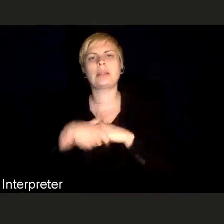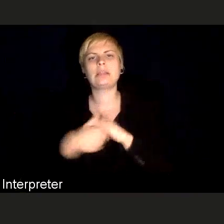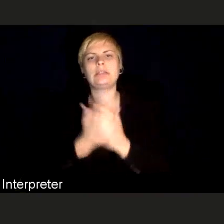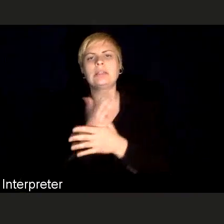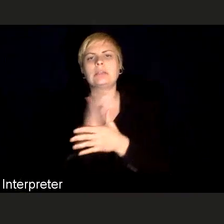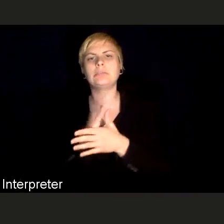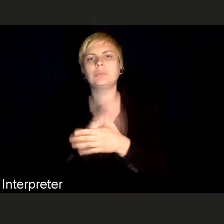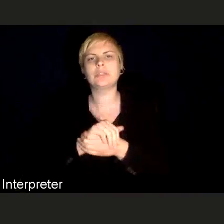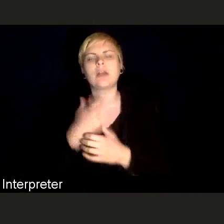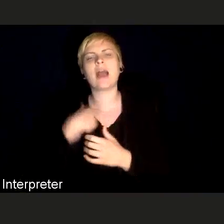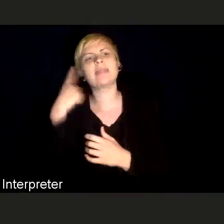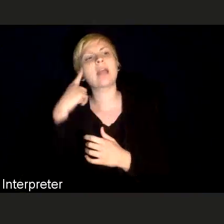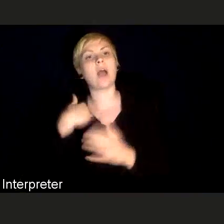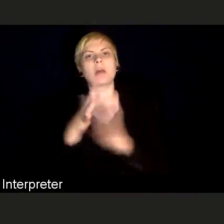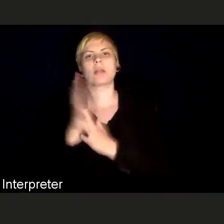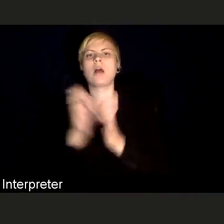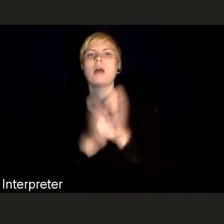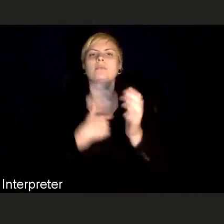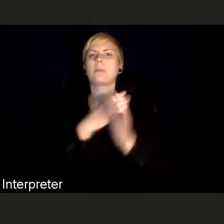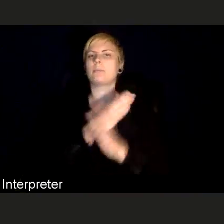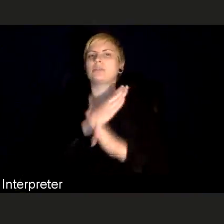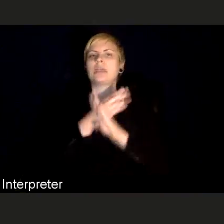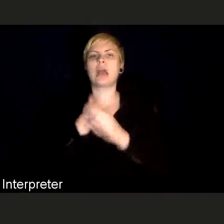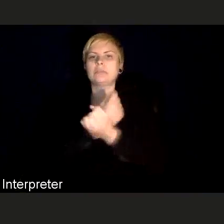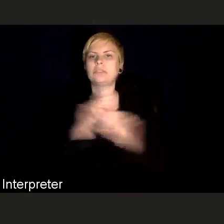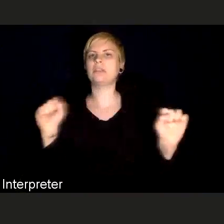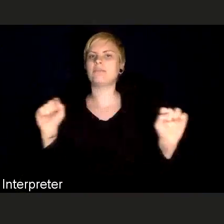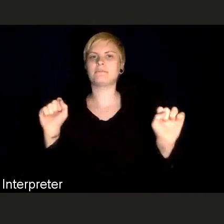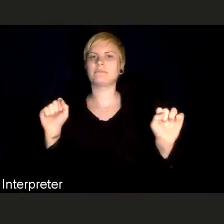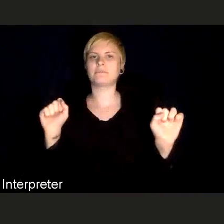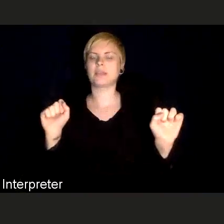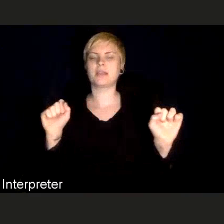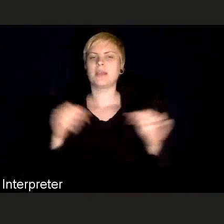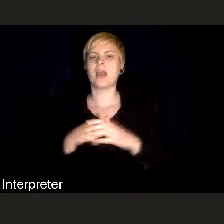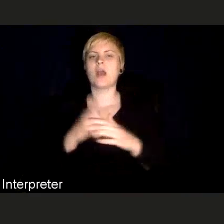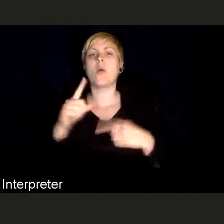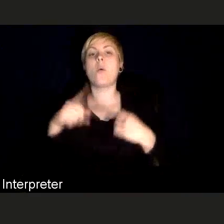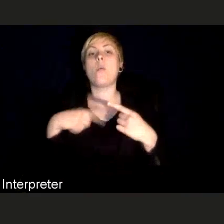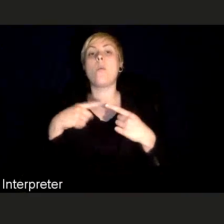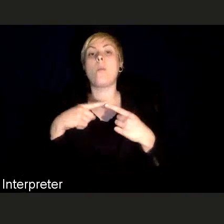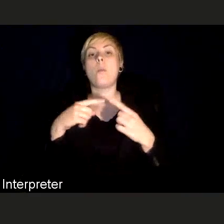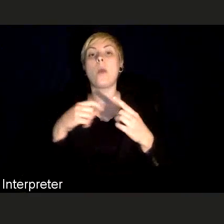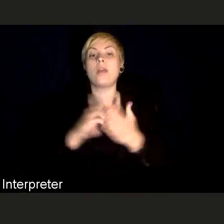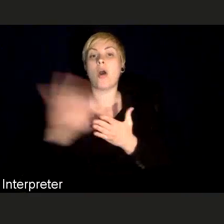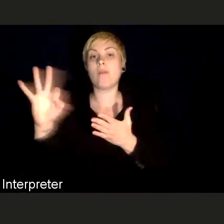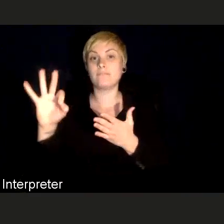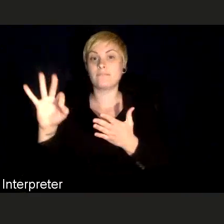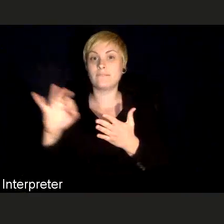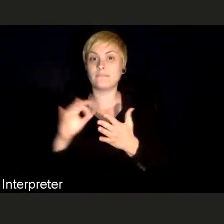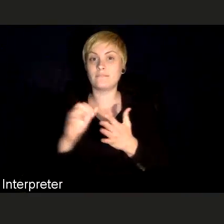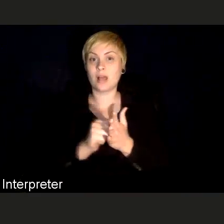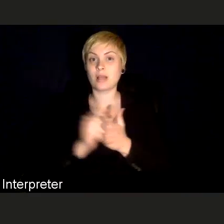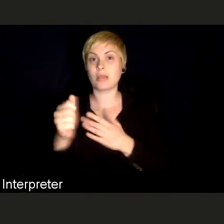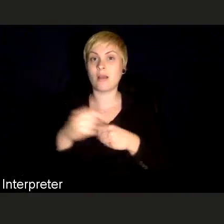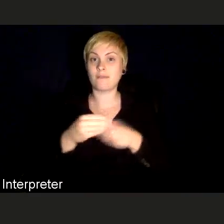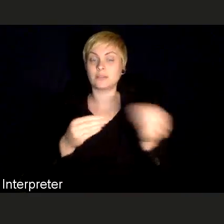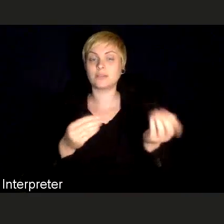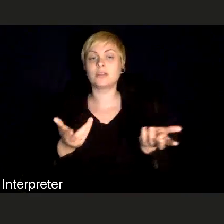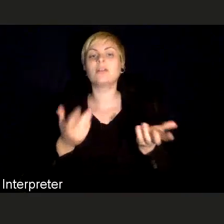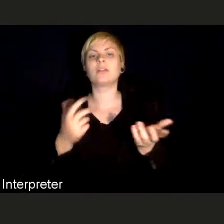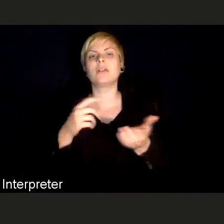gloves have got me and I'm protected. So when you go to remove the gloves, that's when you can see that there's a